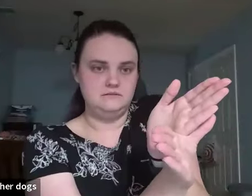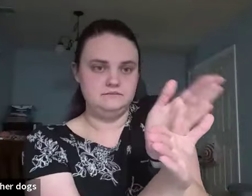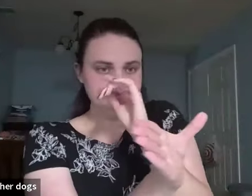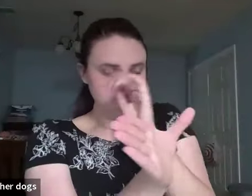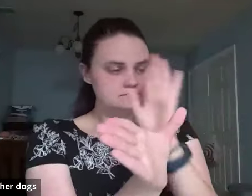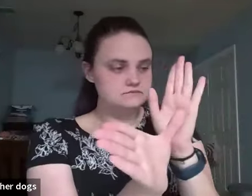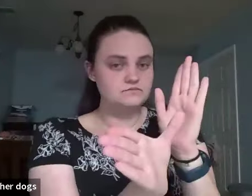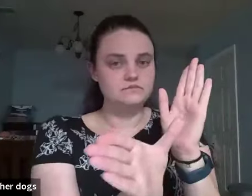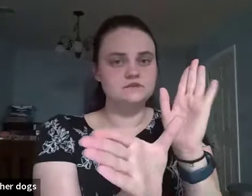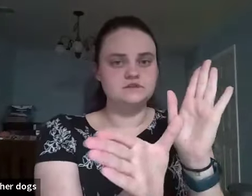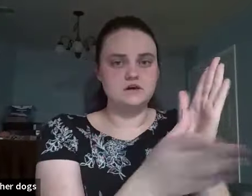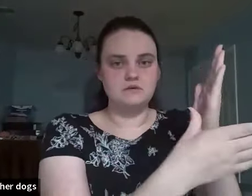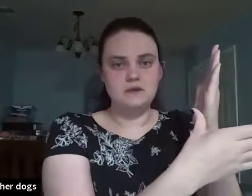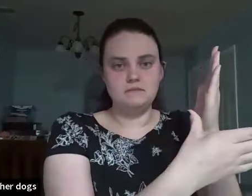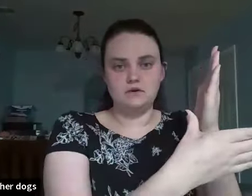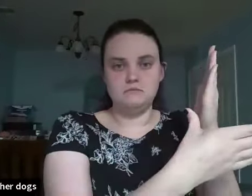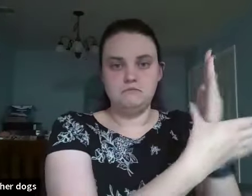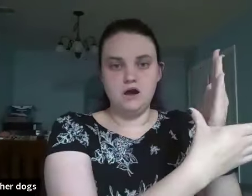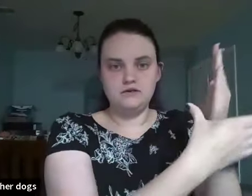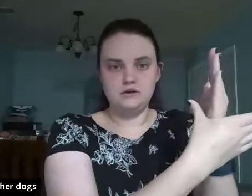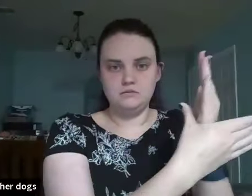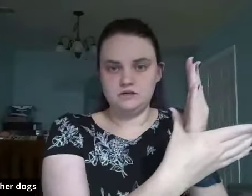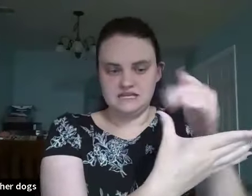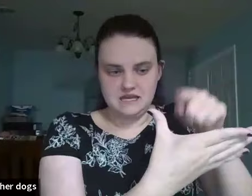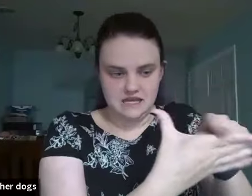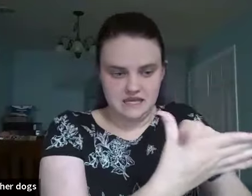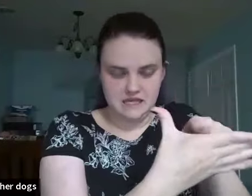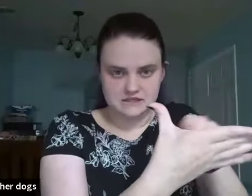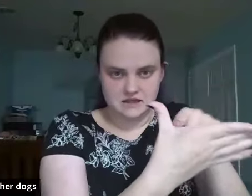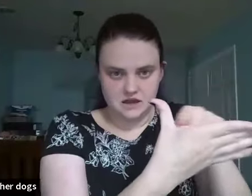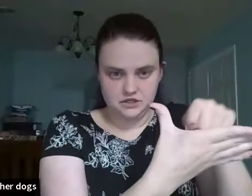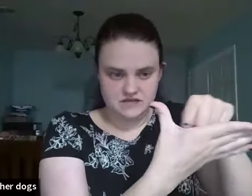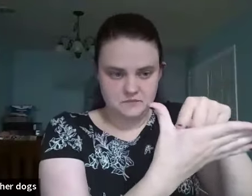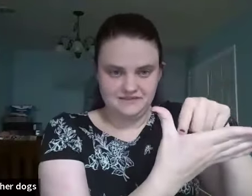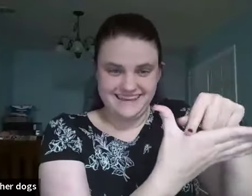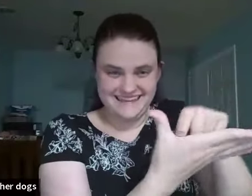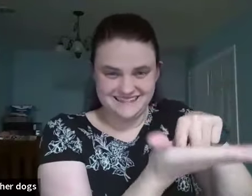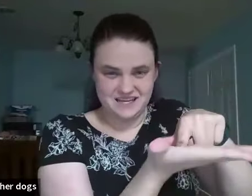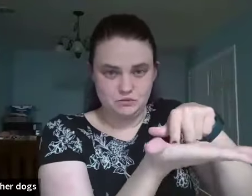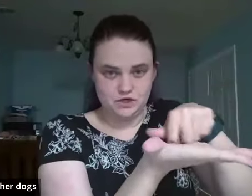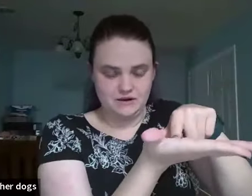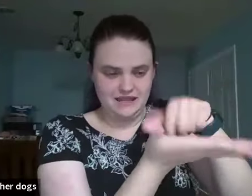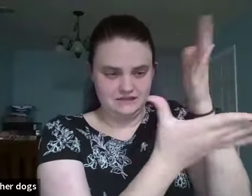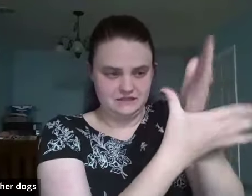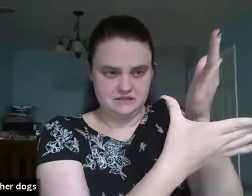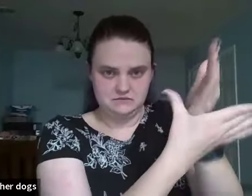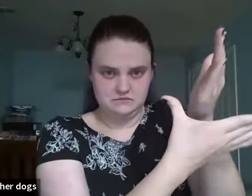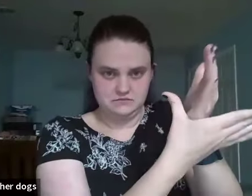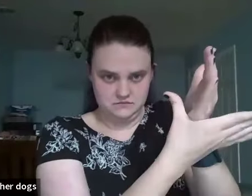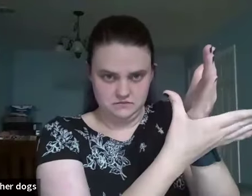Okay. So remember, bother was inside. You're tapping the inside where your hand is.